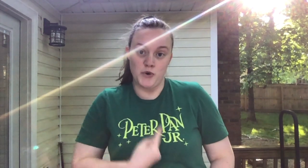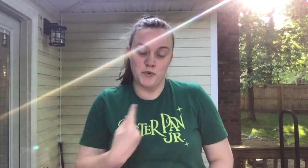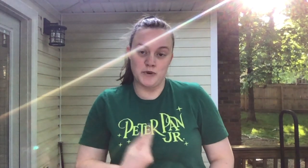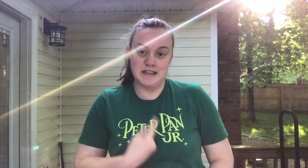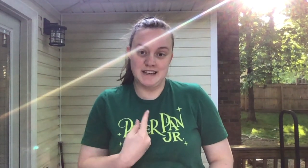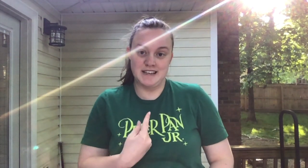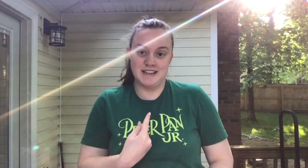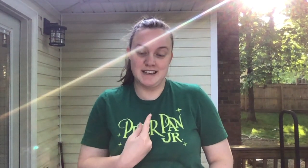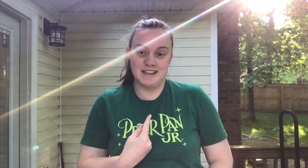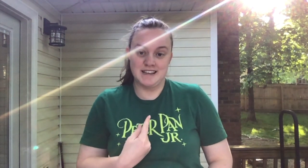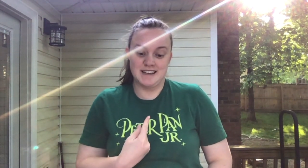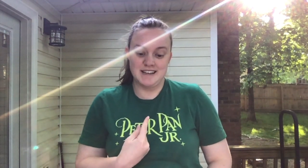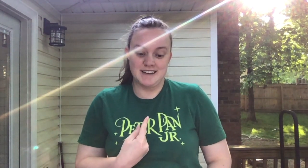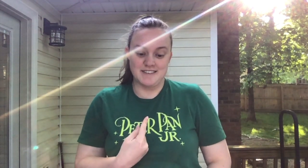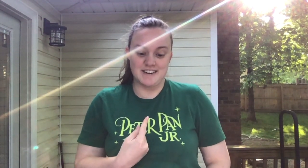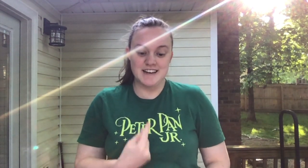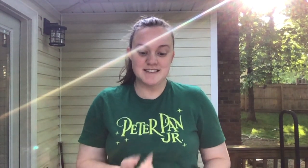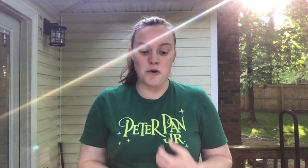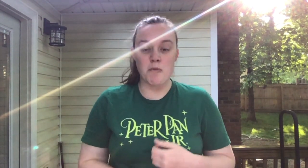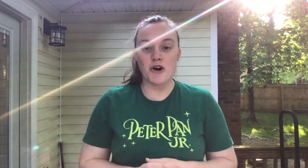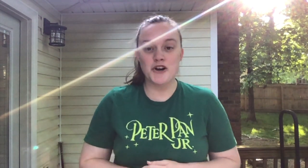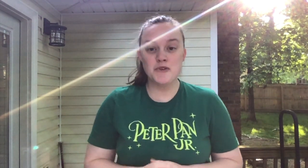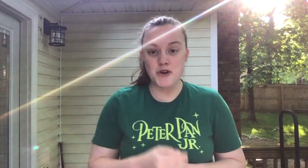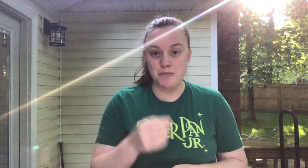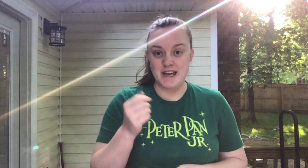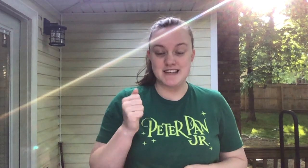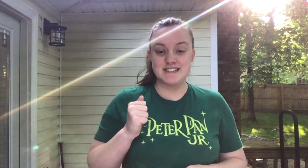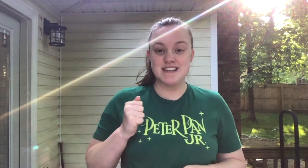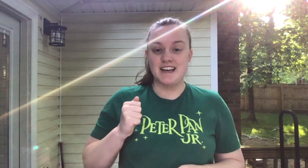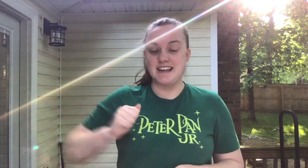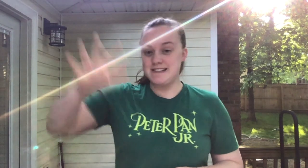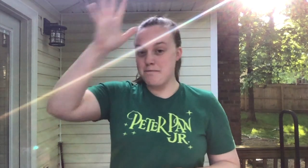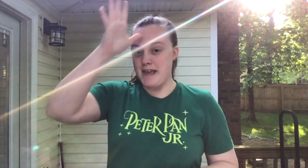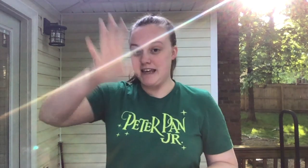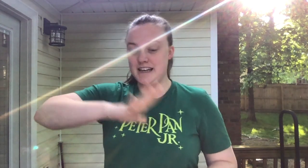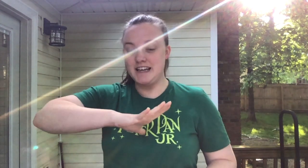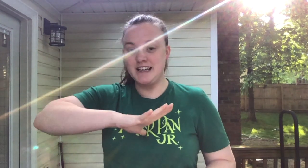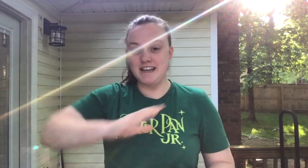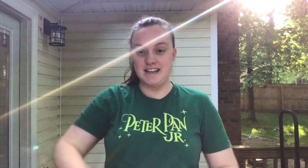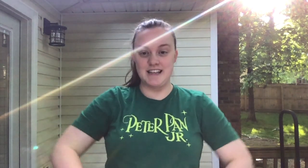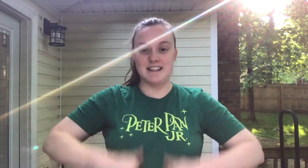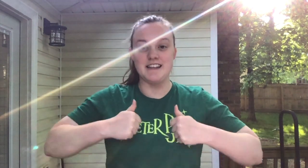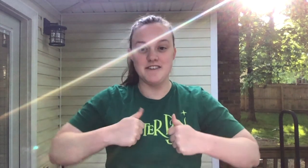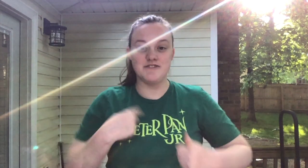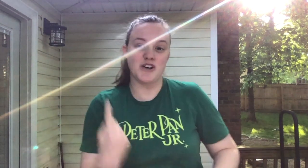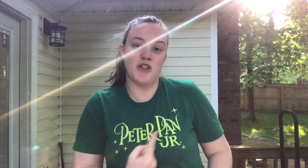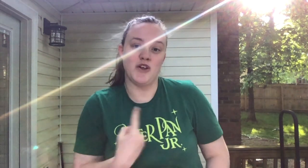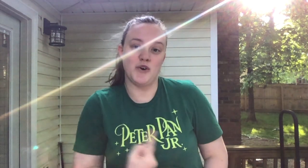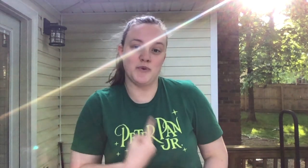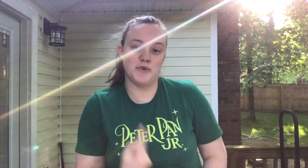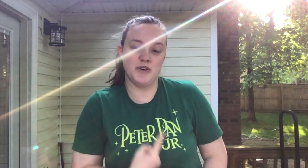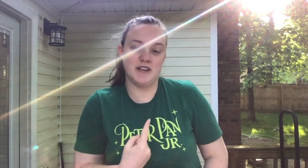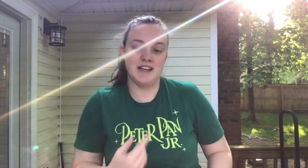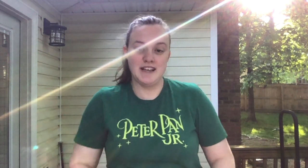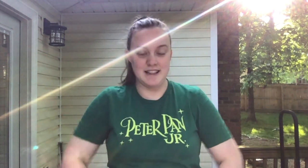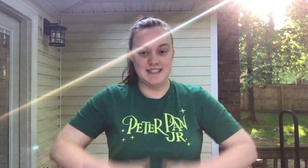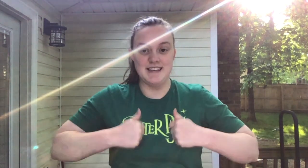alone. Okay, so Mario Lopez, he's a man, and he lives alone.